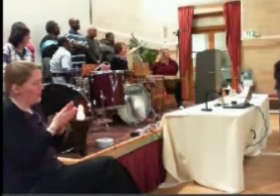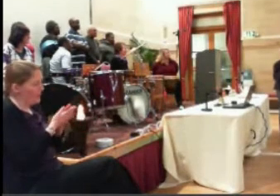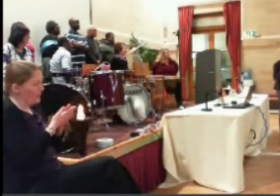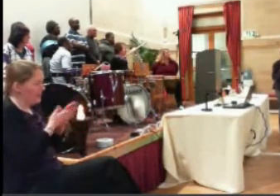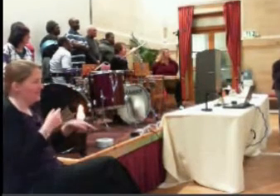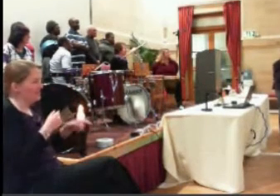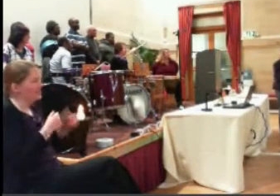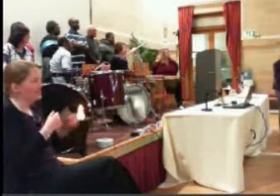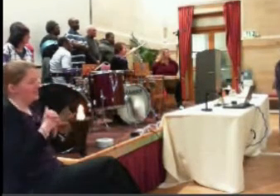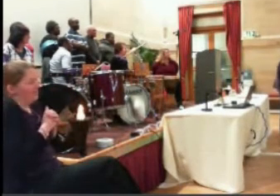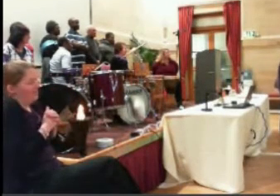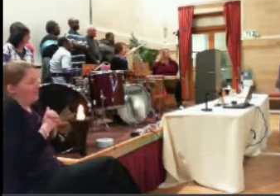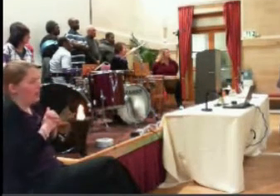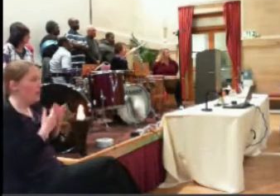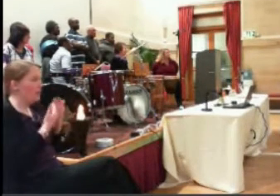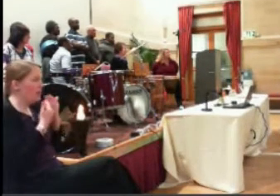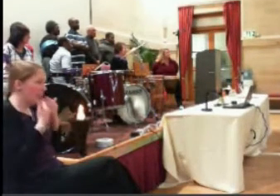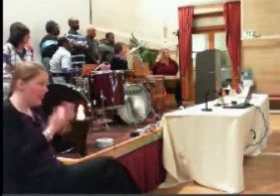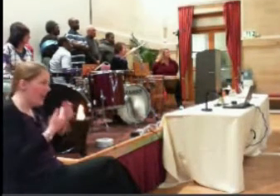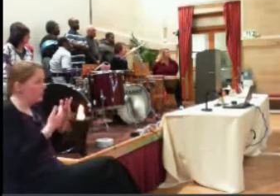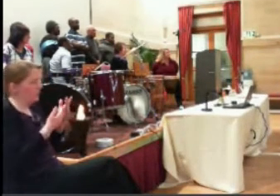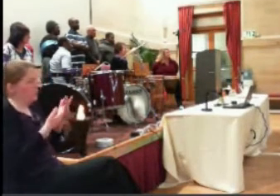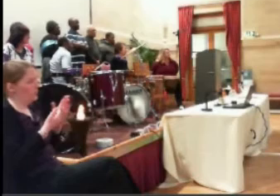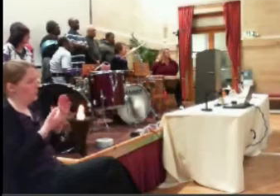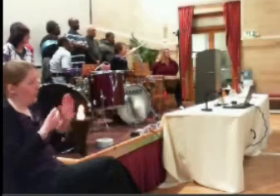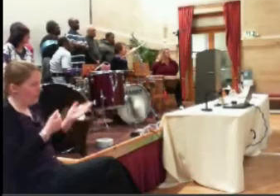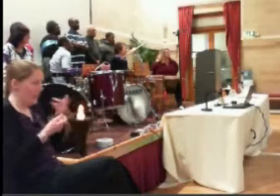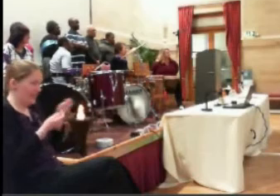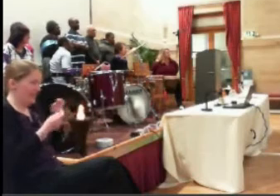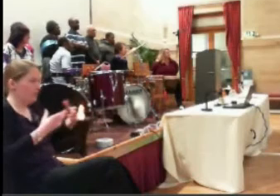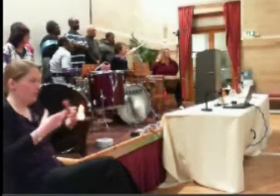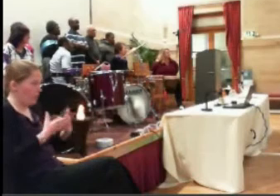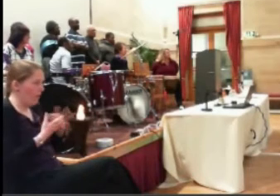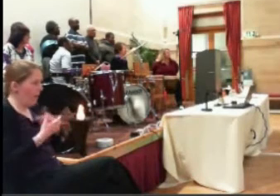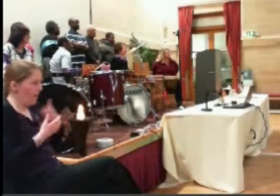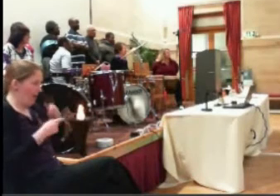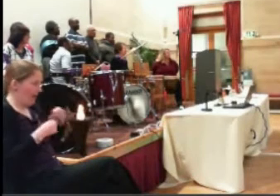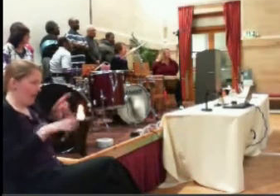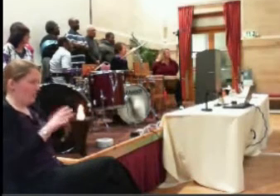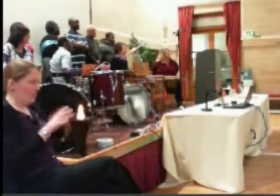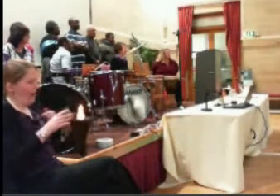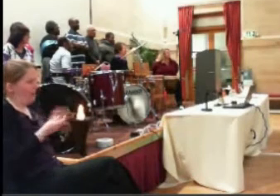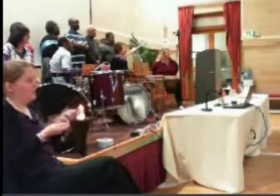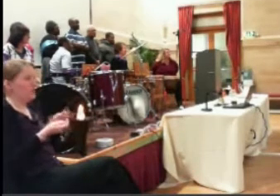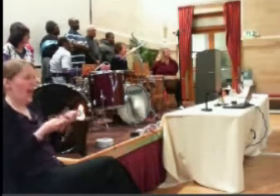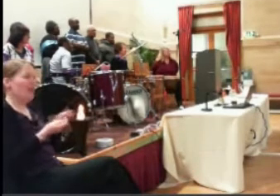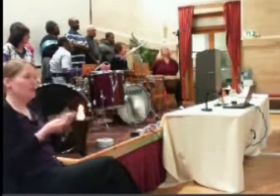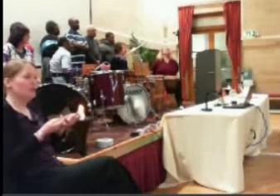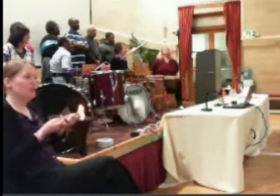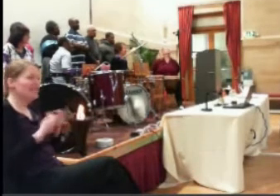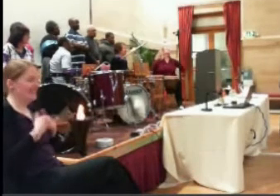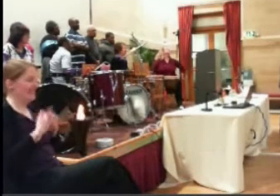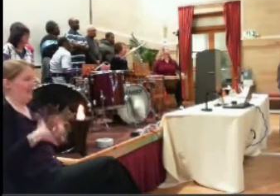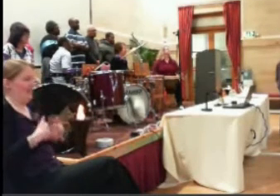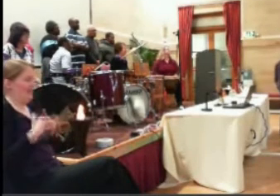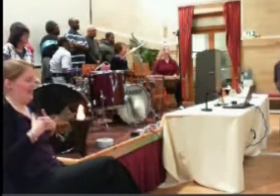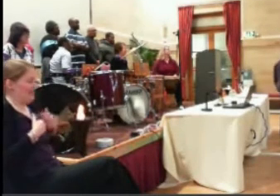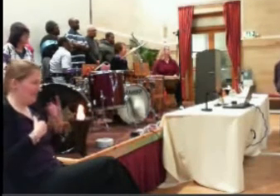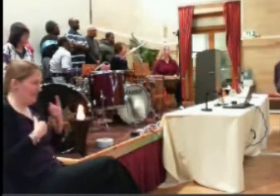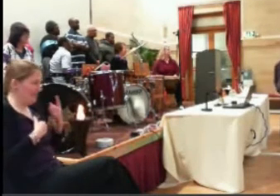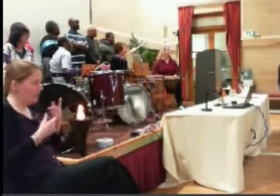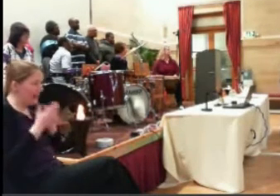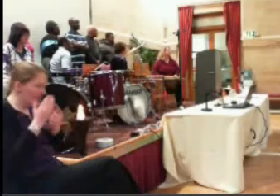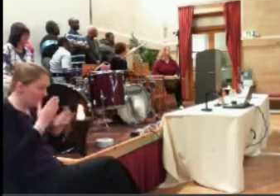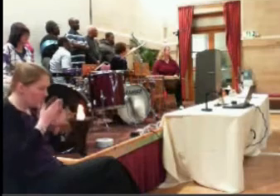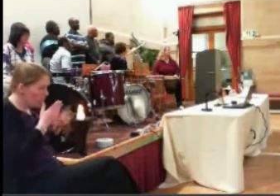small, very fledgling community group, which is a steering group which I happen to have the privilege this year of chairing. But to be honest, it's individuals